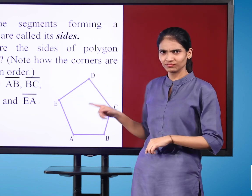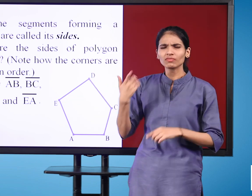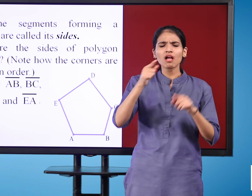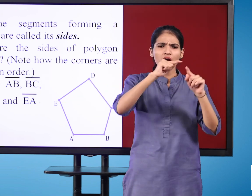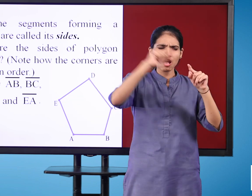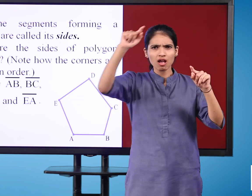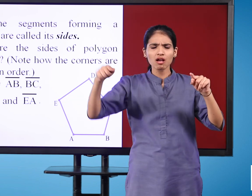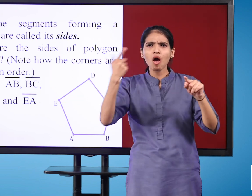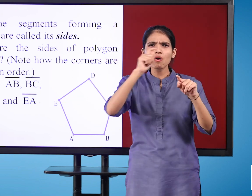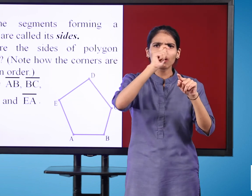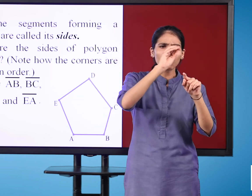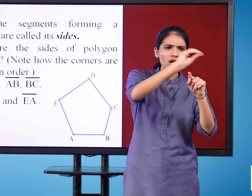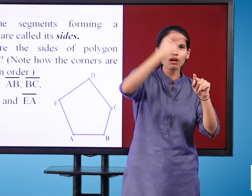polygon ABCDE?